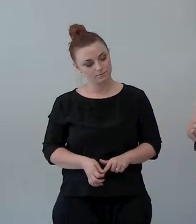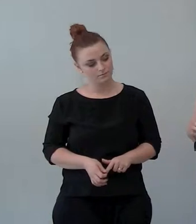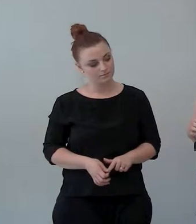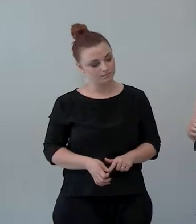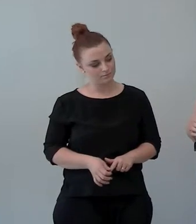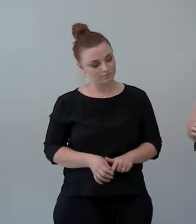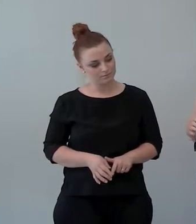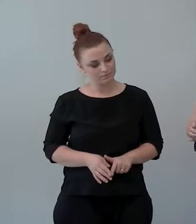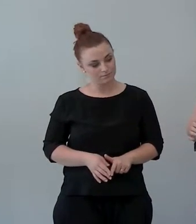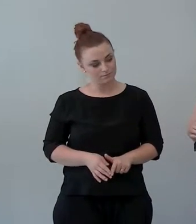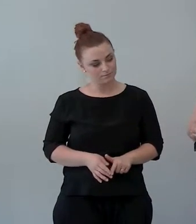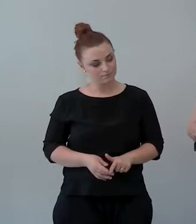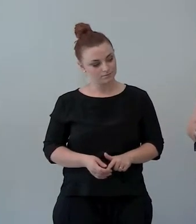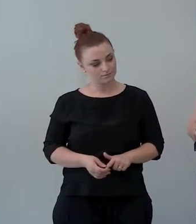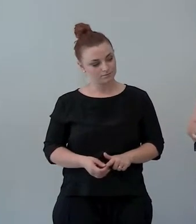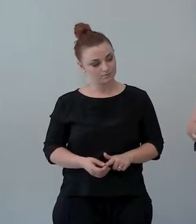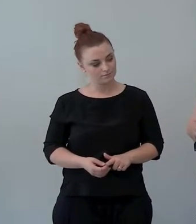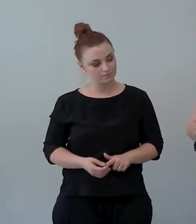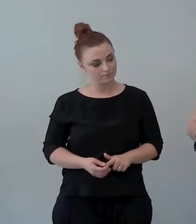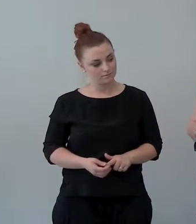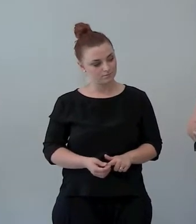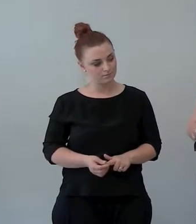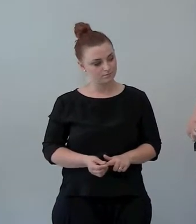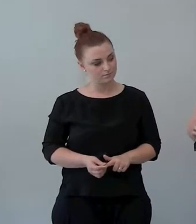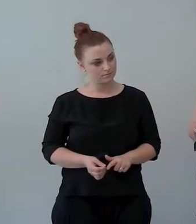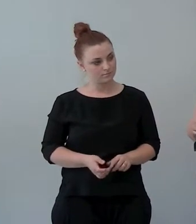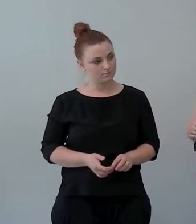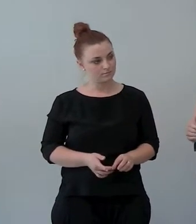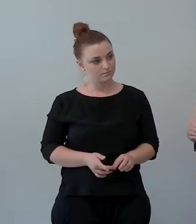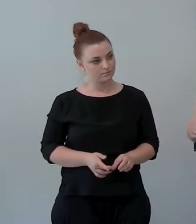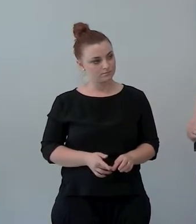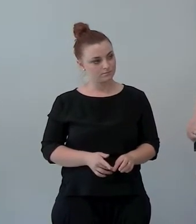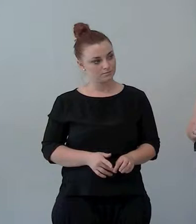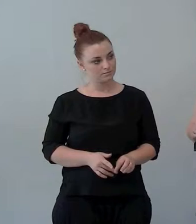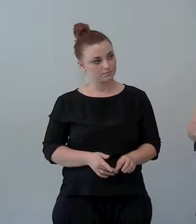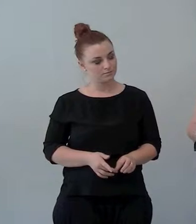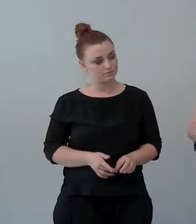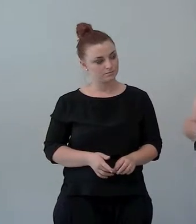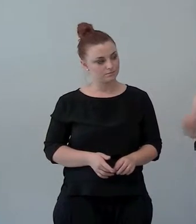non protegge la città, invano vegliano le guardie.